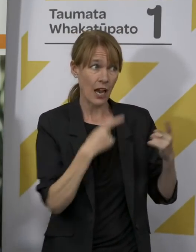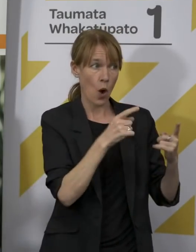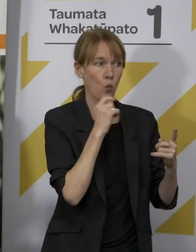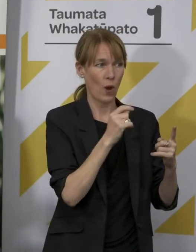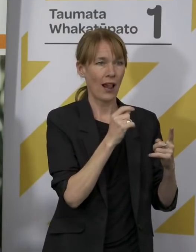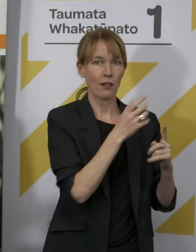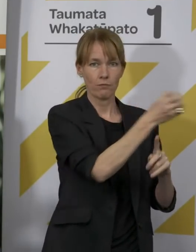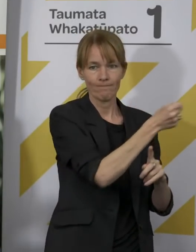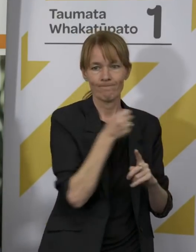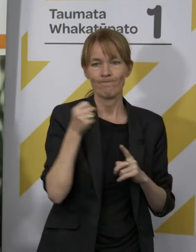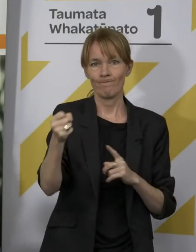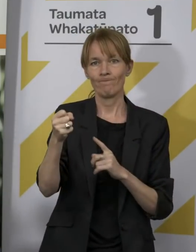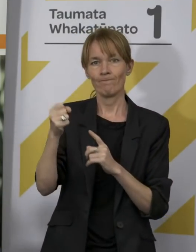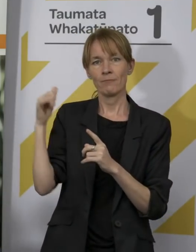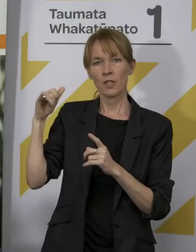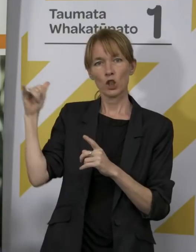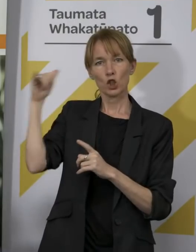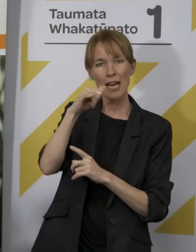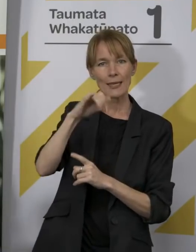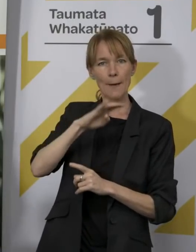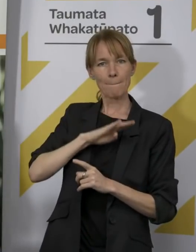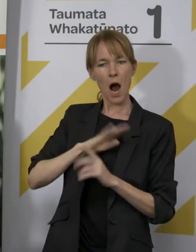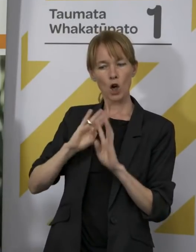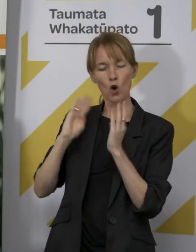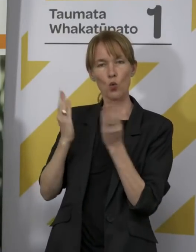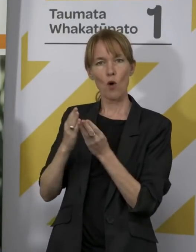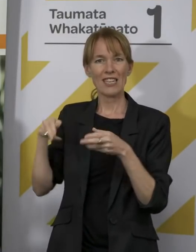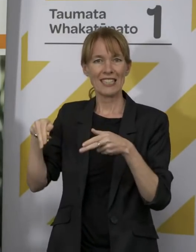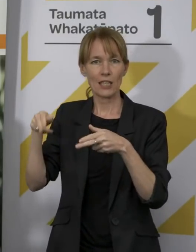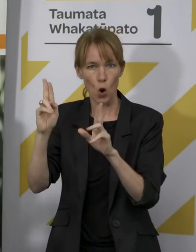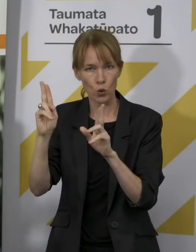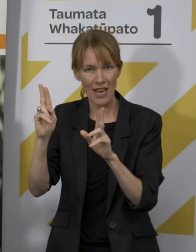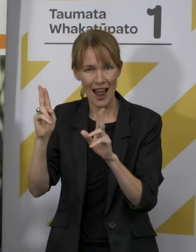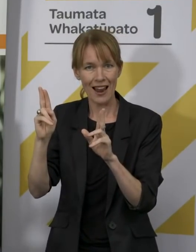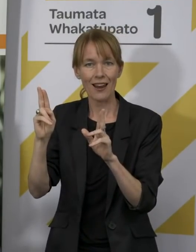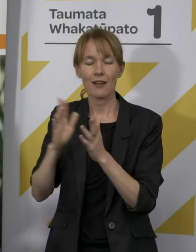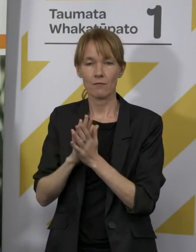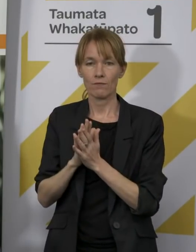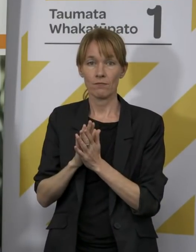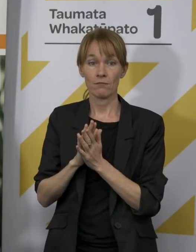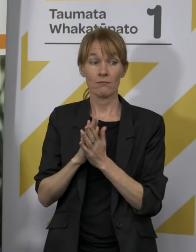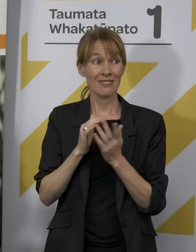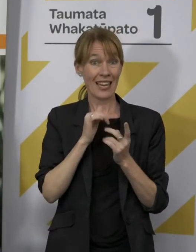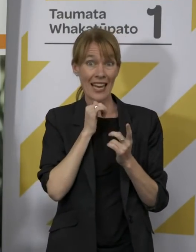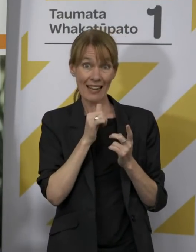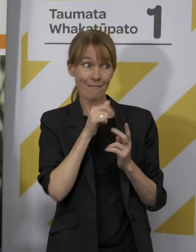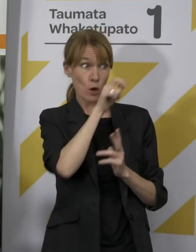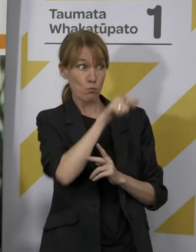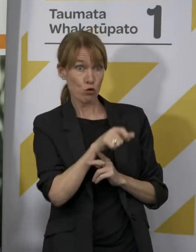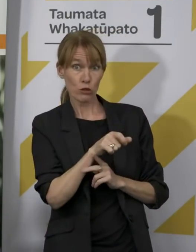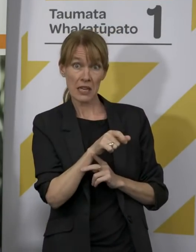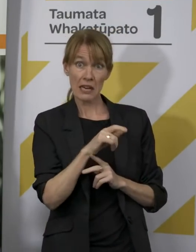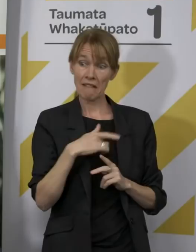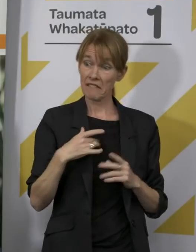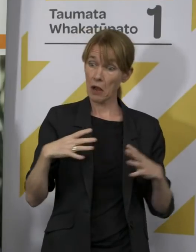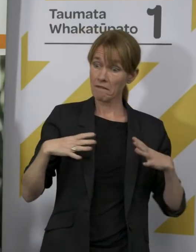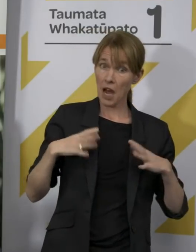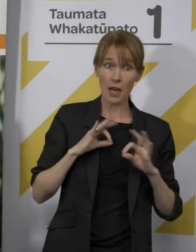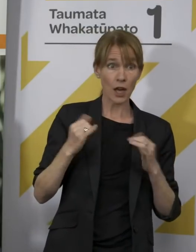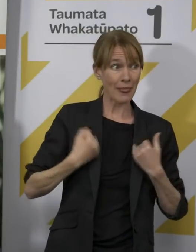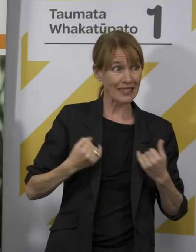as a symptomatic person and tested as part of that management. Anyone who is not reporting symptoms goes to one of the